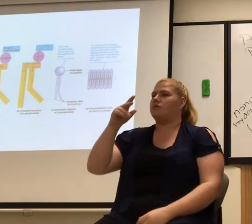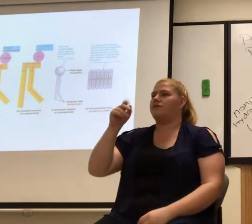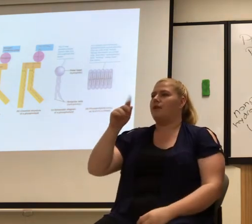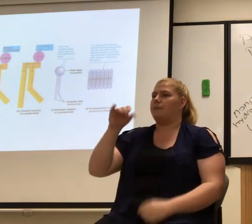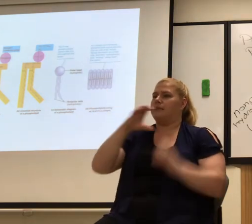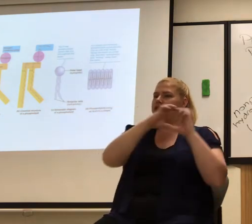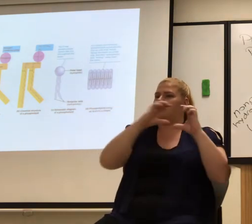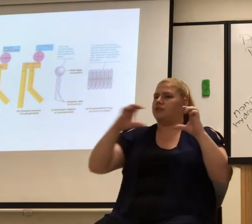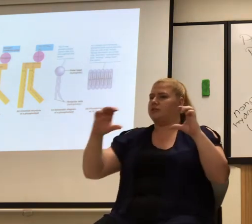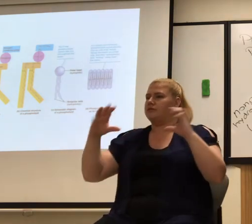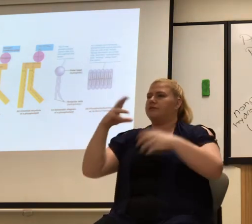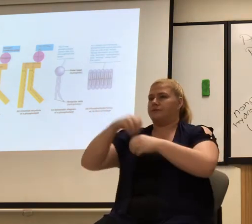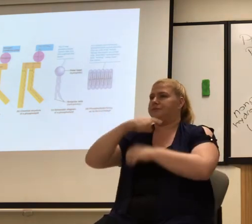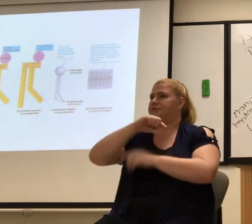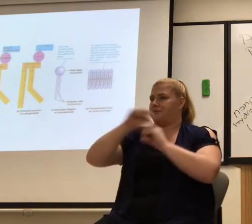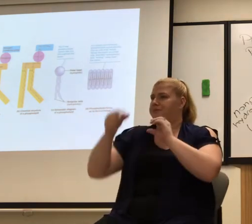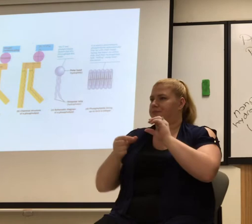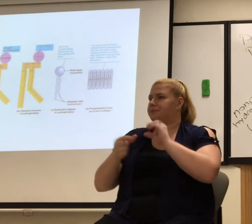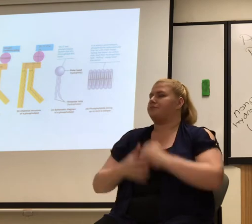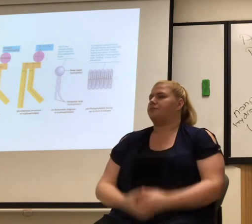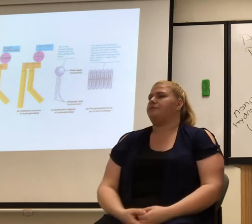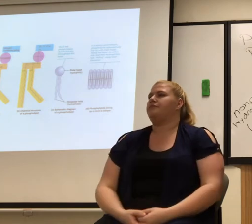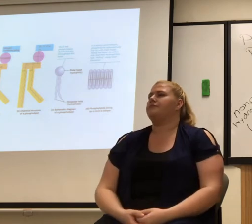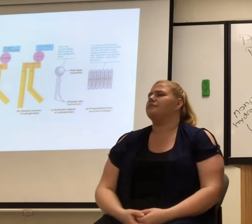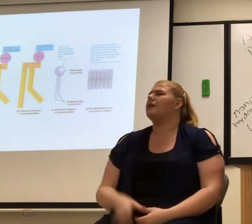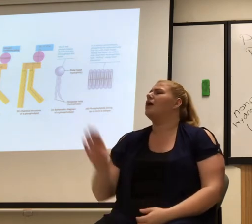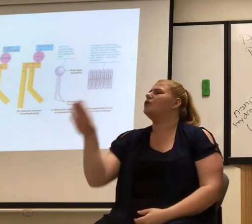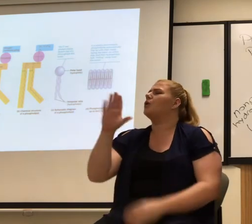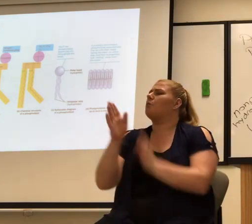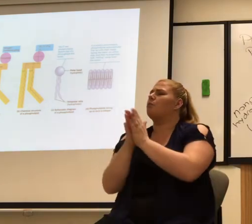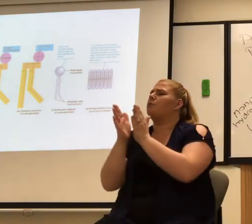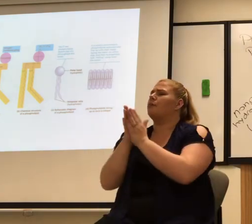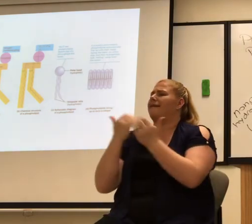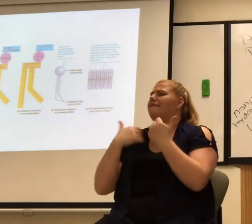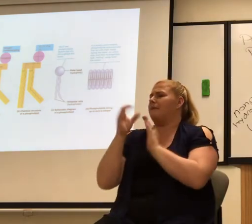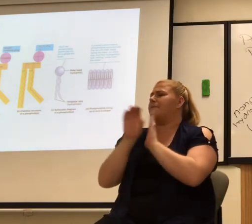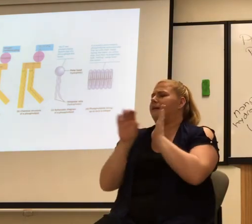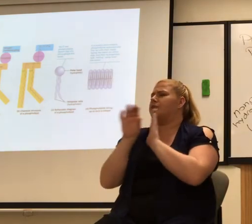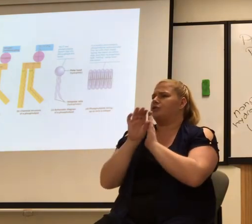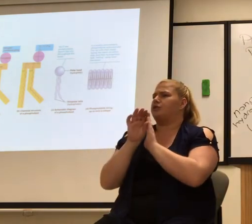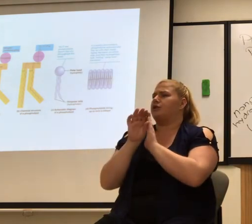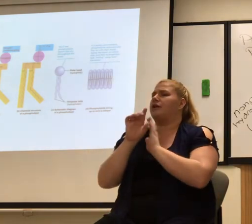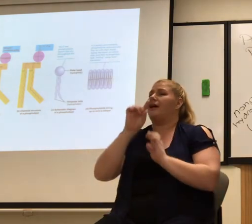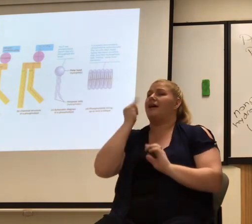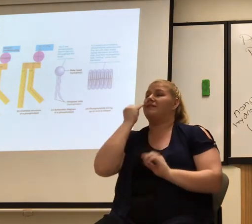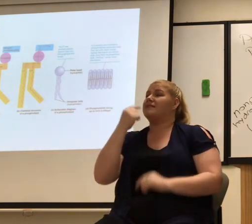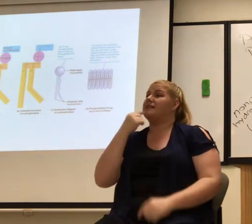that. The books usually kind of draw it like that. So if you have a bilayer of this,